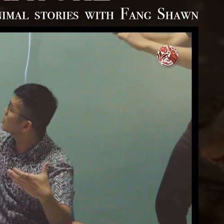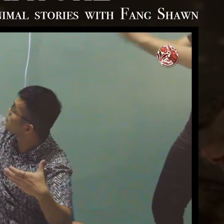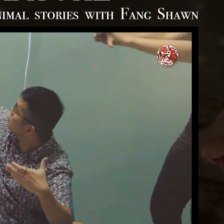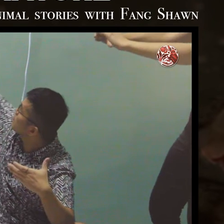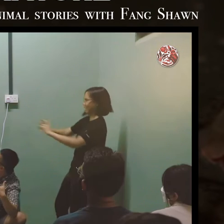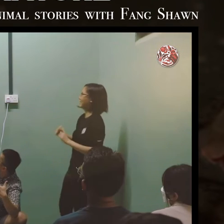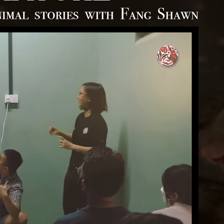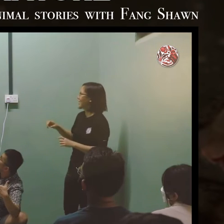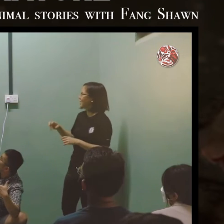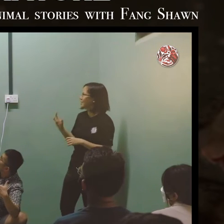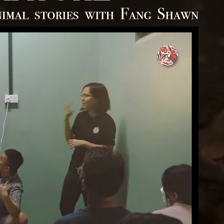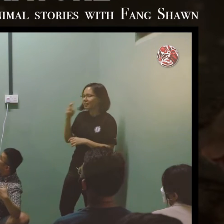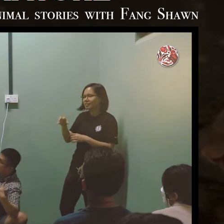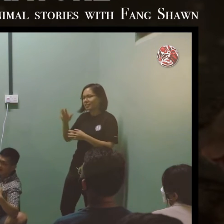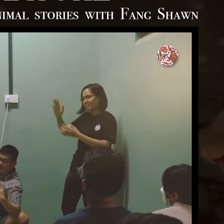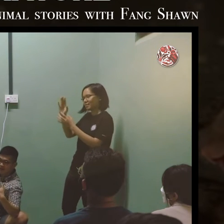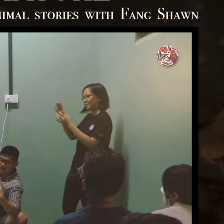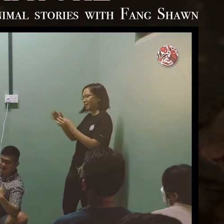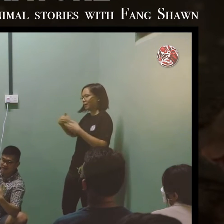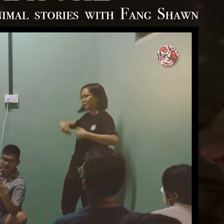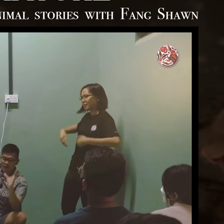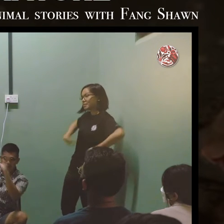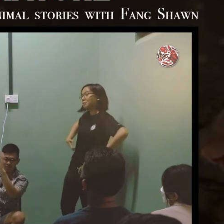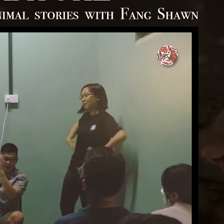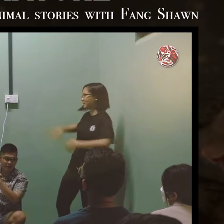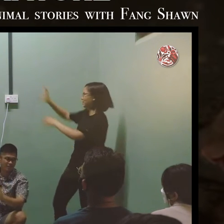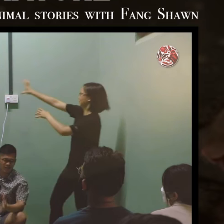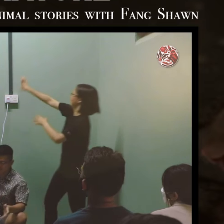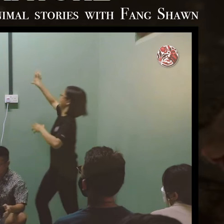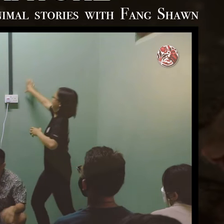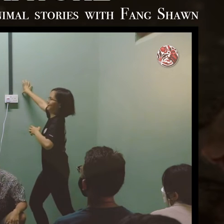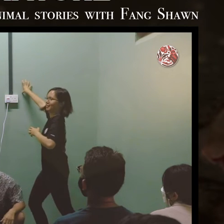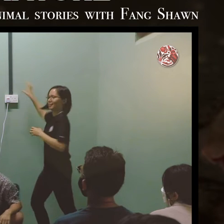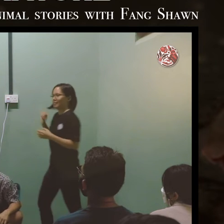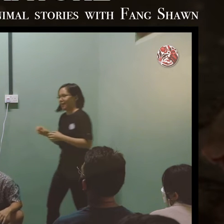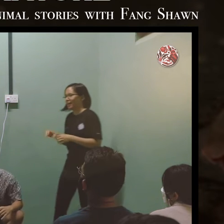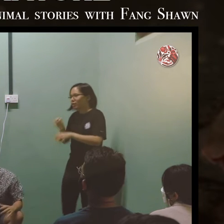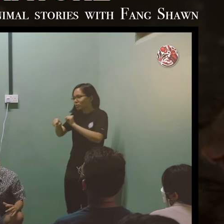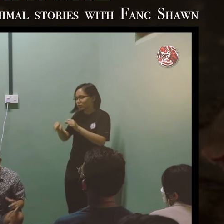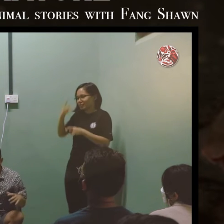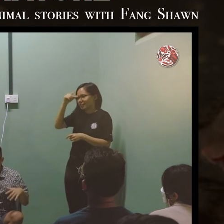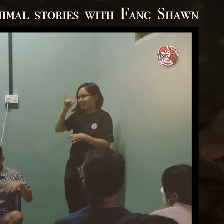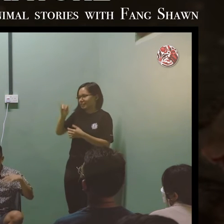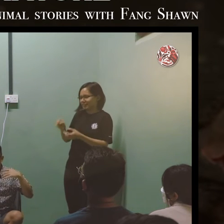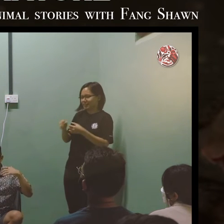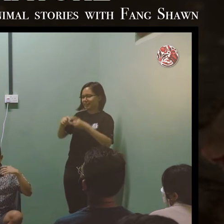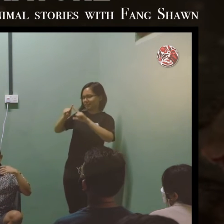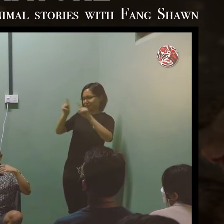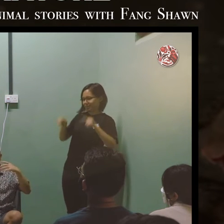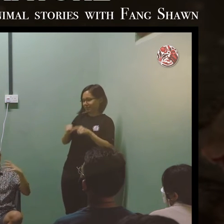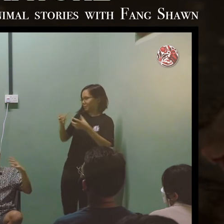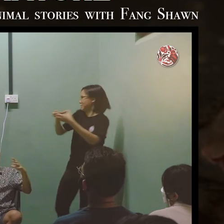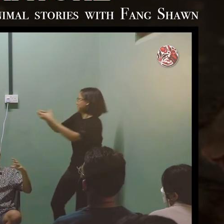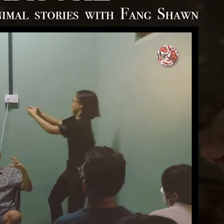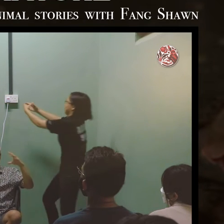face, especially the monkey at the other end. When I pan out, you'll see. Okay, so, and